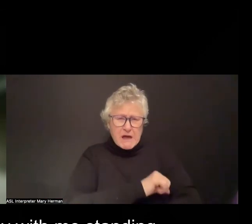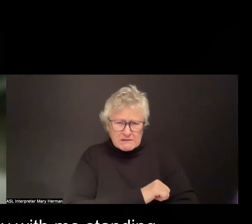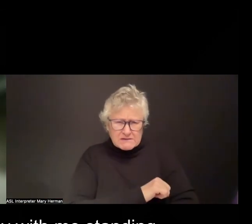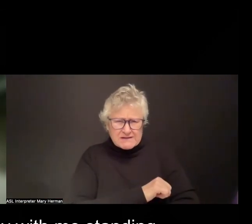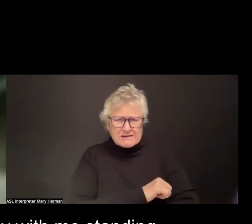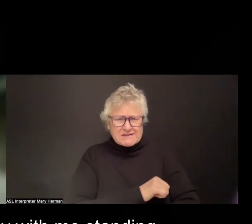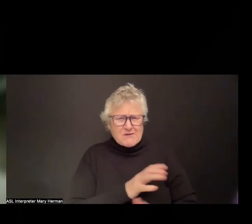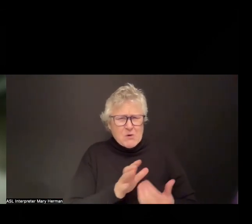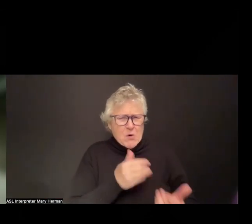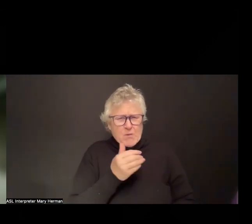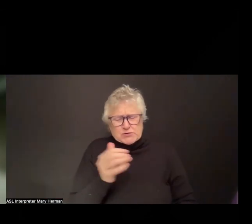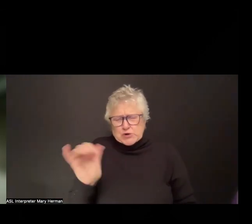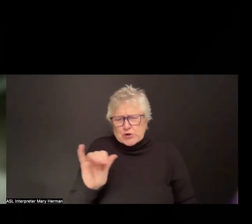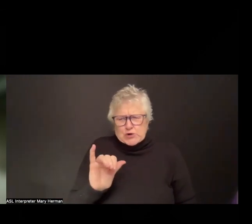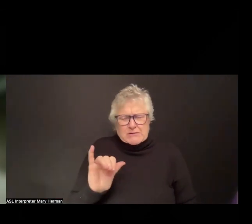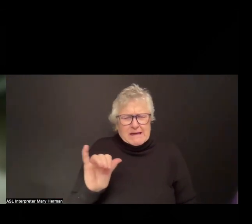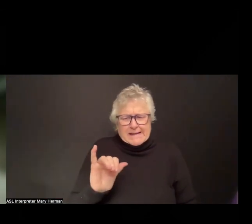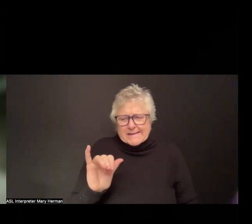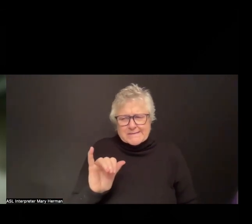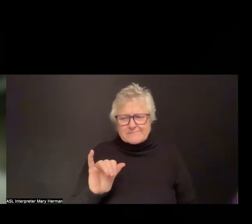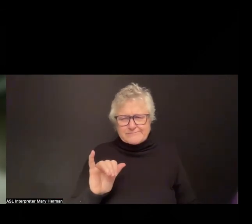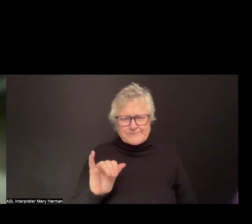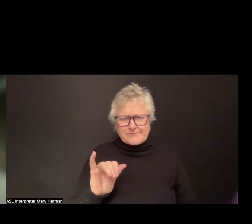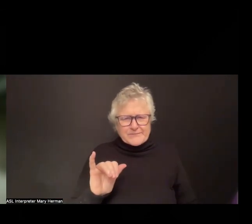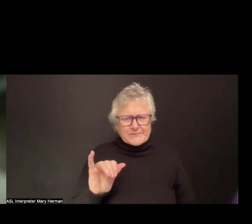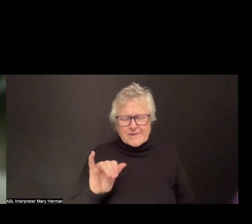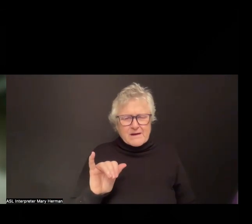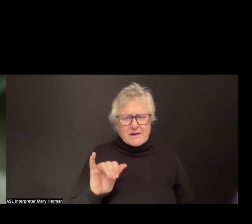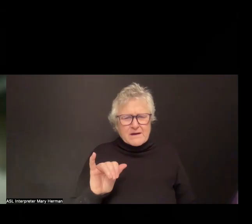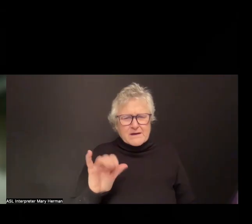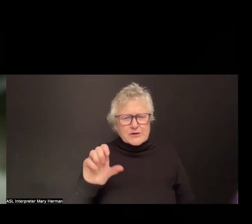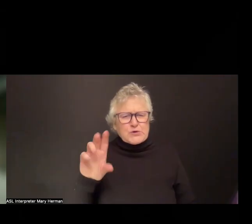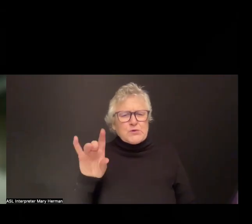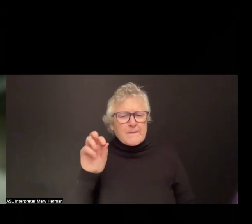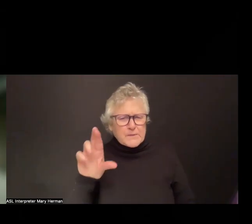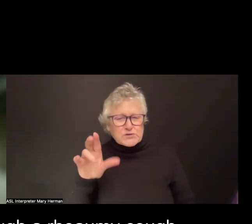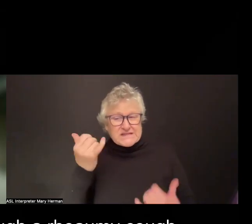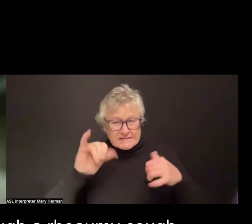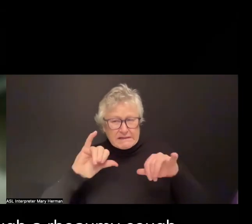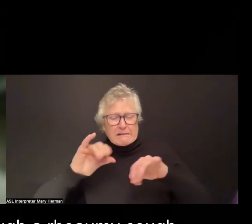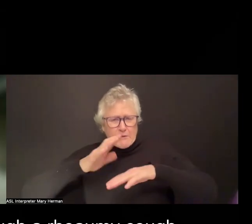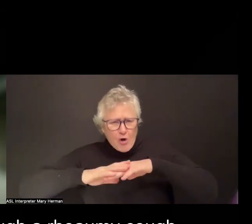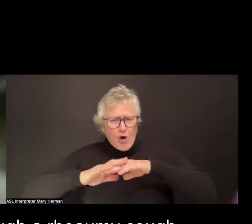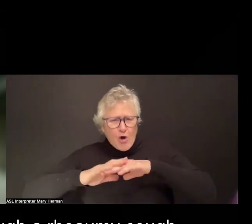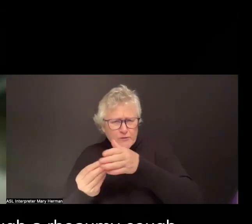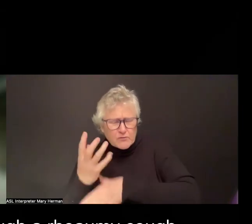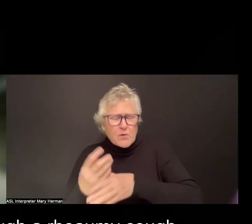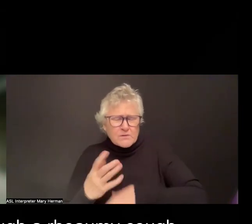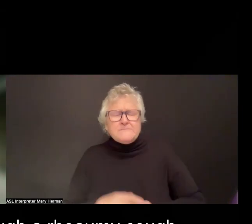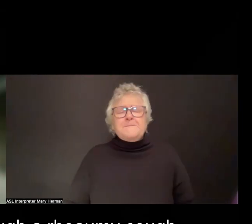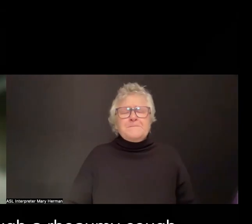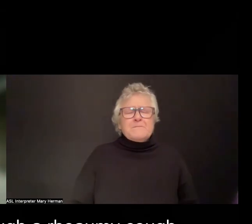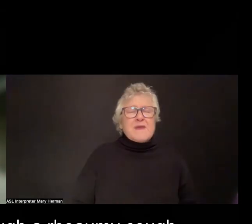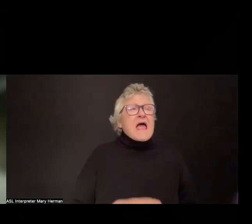him as he would if I were in the stable out back. "Ephraim what?" I said to the drunkard. "I'm dry," he said through a